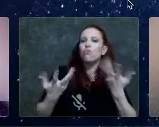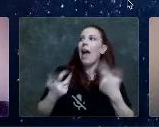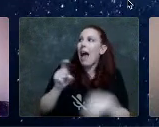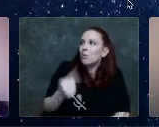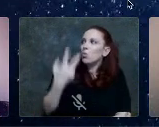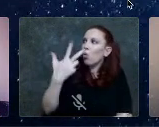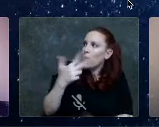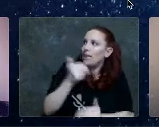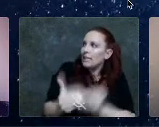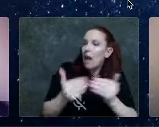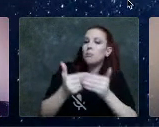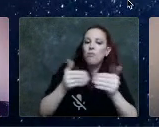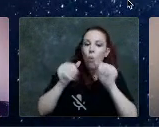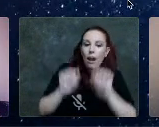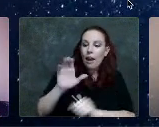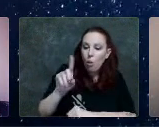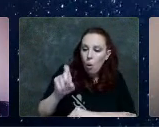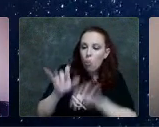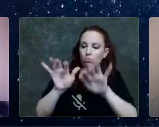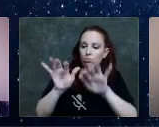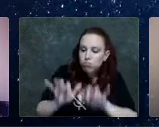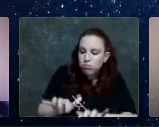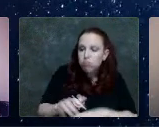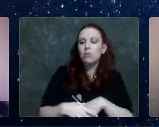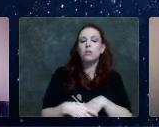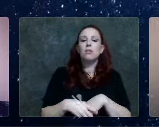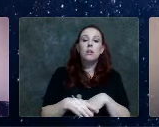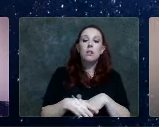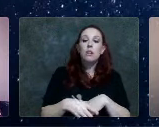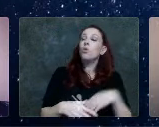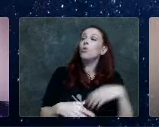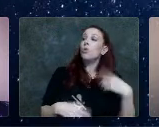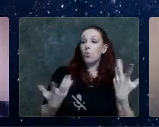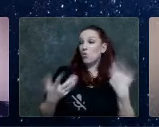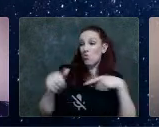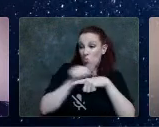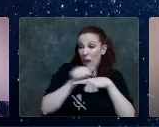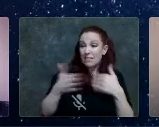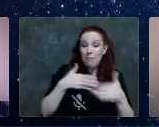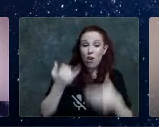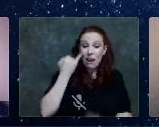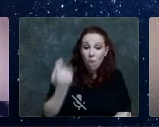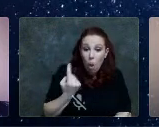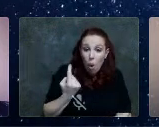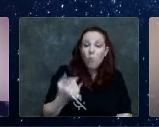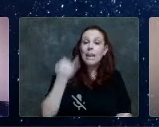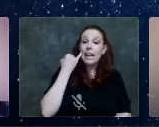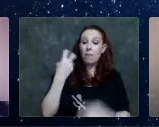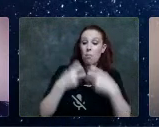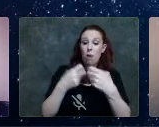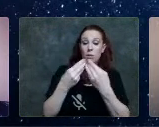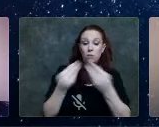even able to play with code. And when you practice, even if you're just practicing by yourself, when you solve a problem, try to solve